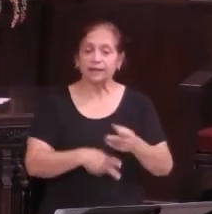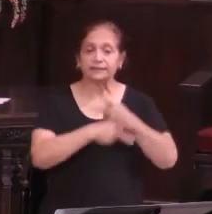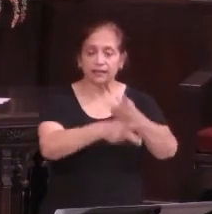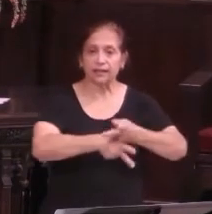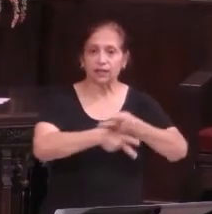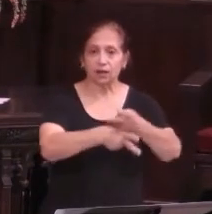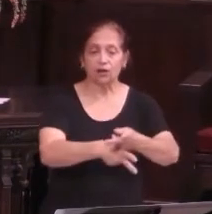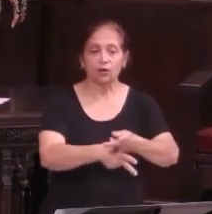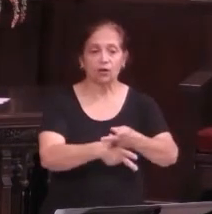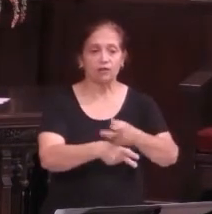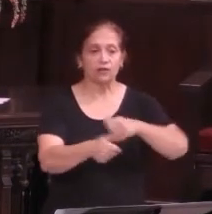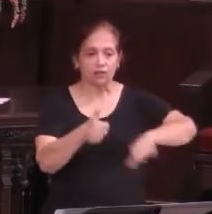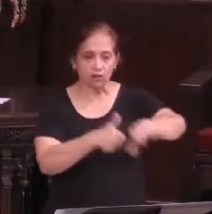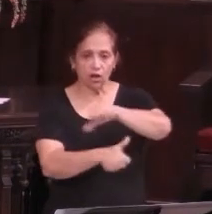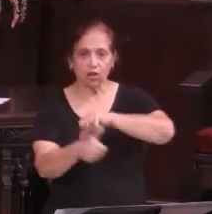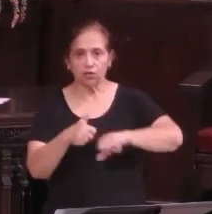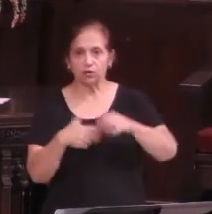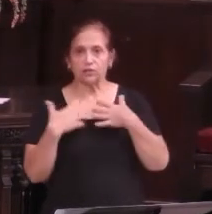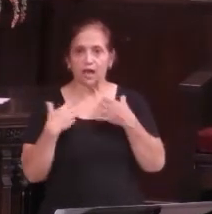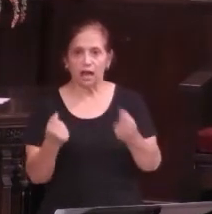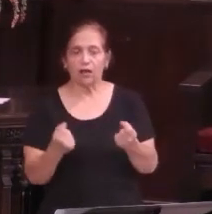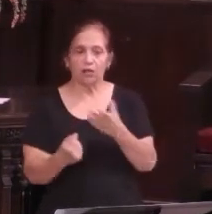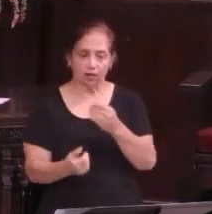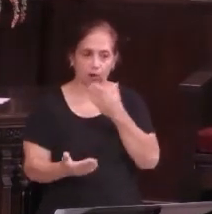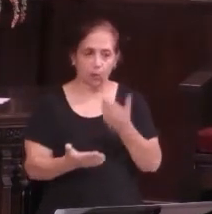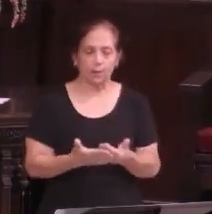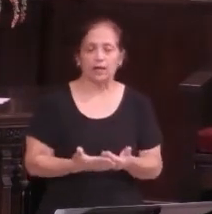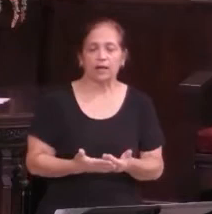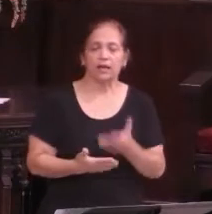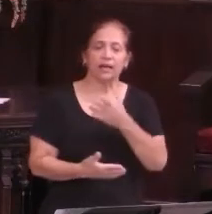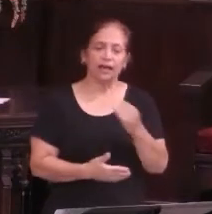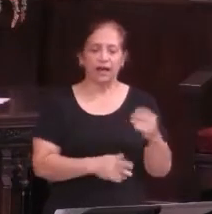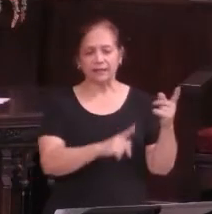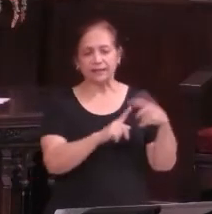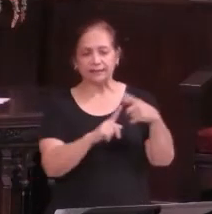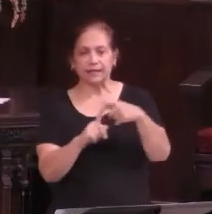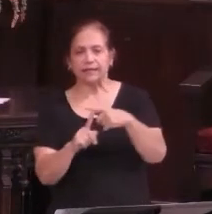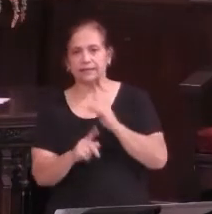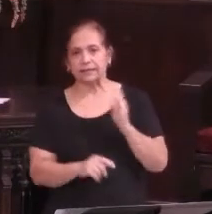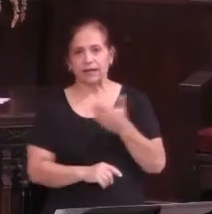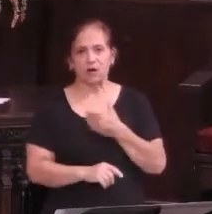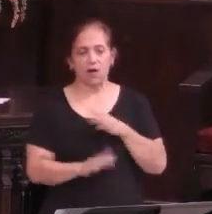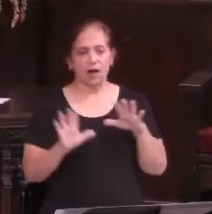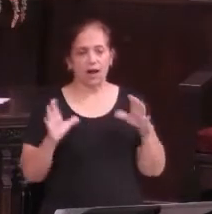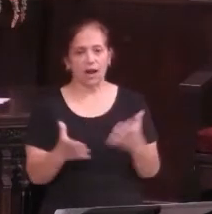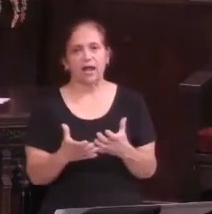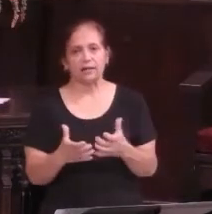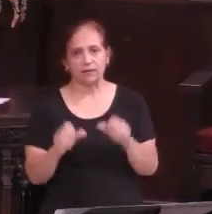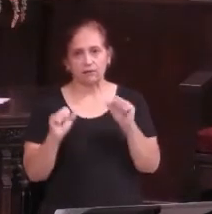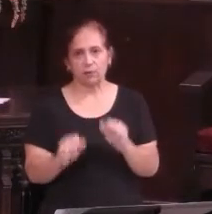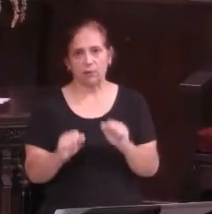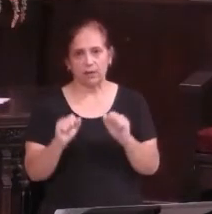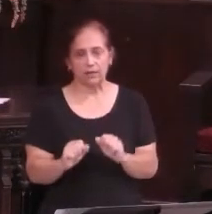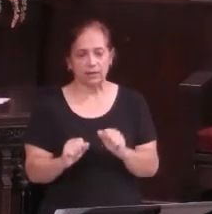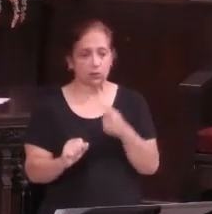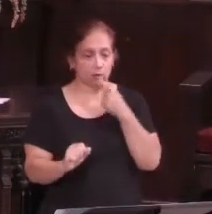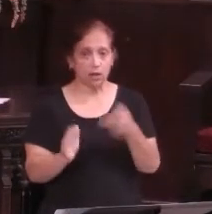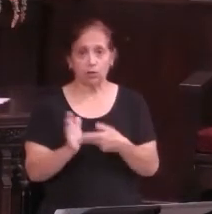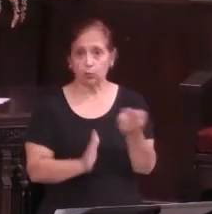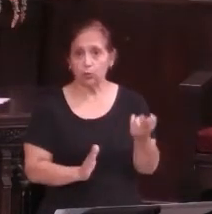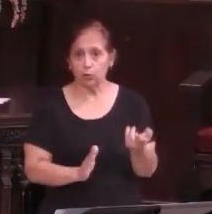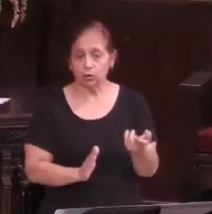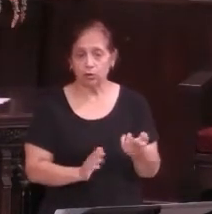care of one another's health and well-being. And it's testing our collective ability to tell the